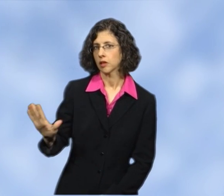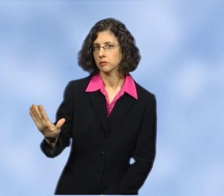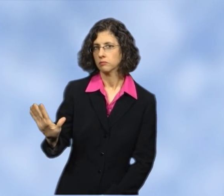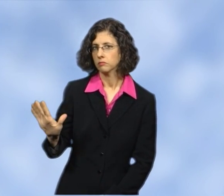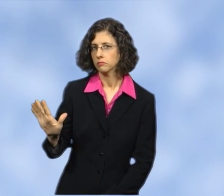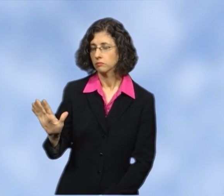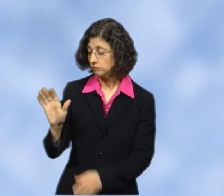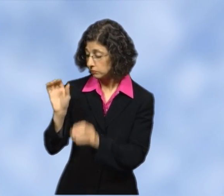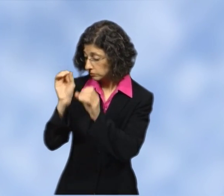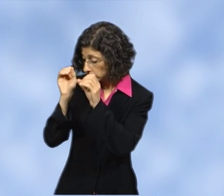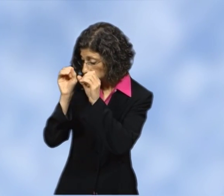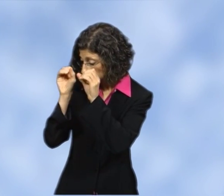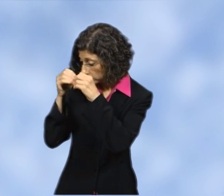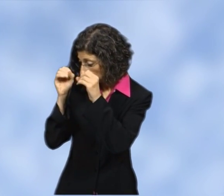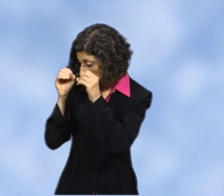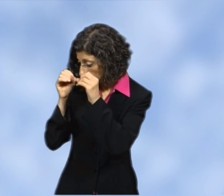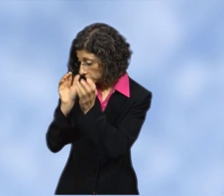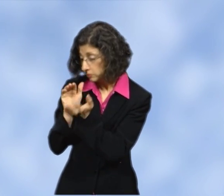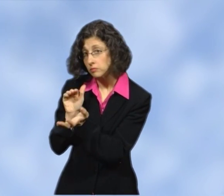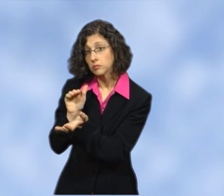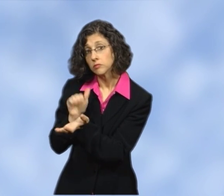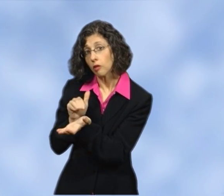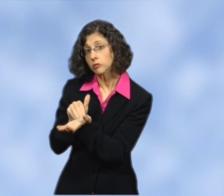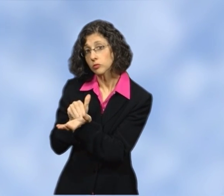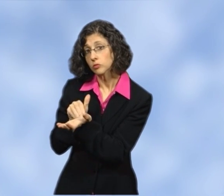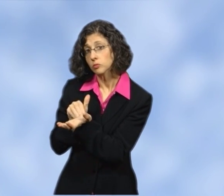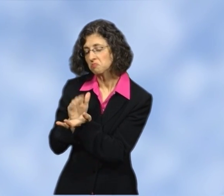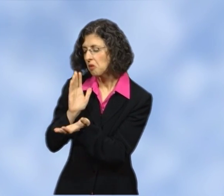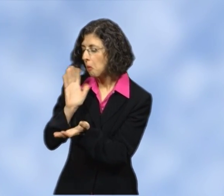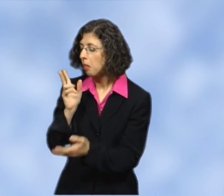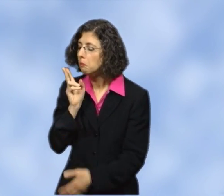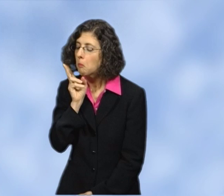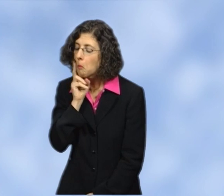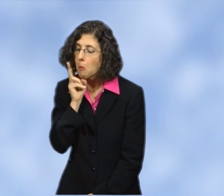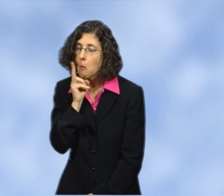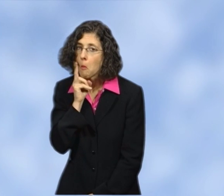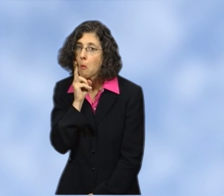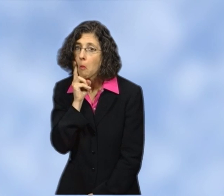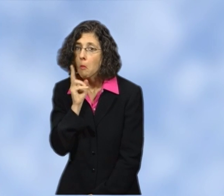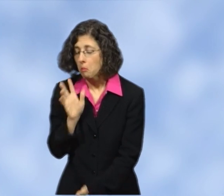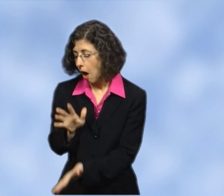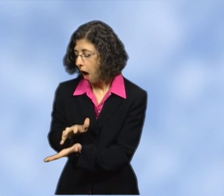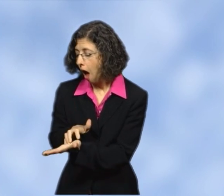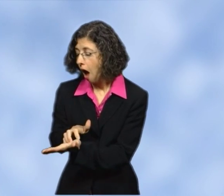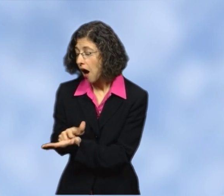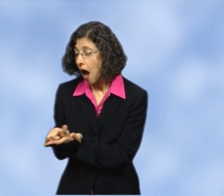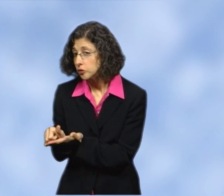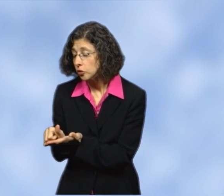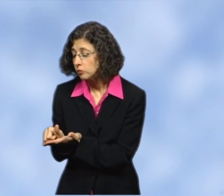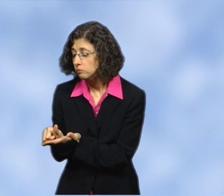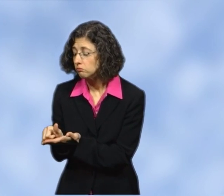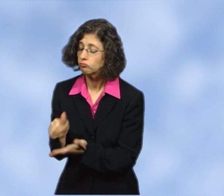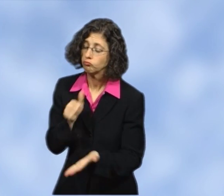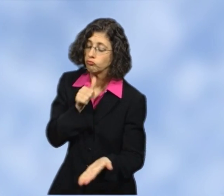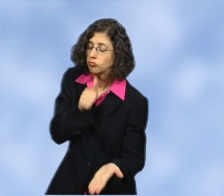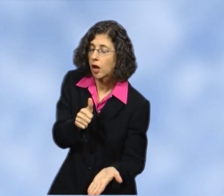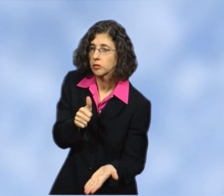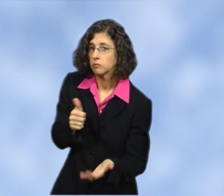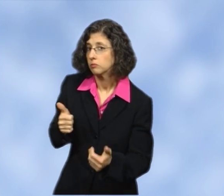for examination. The pathologist examines these lymph nodes for any